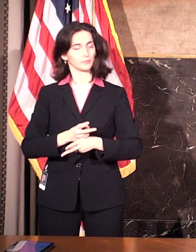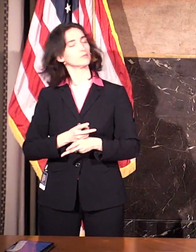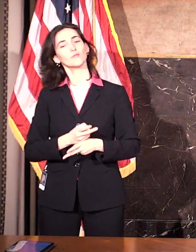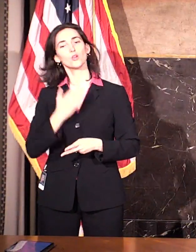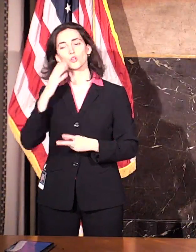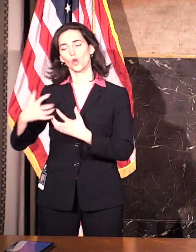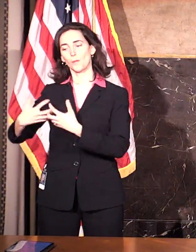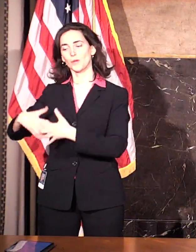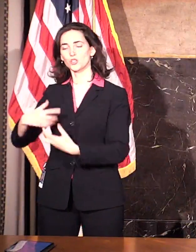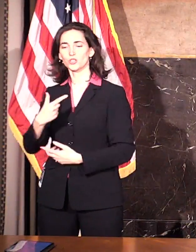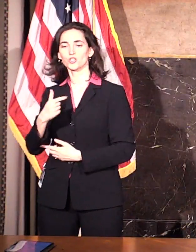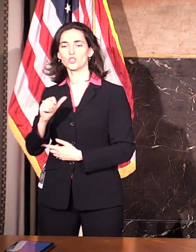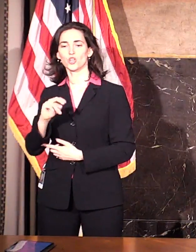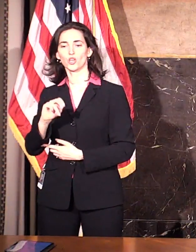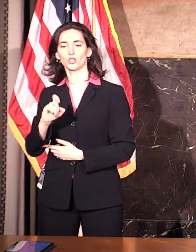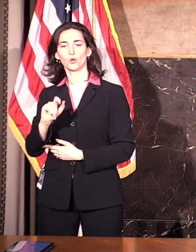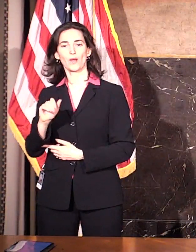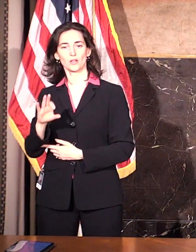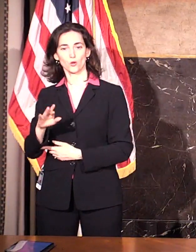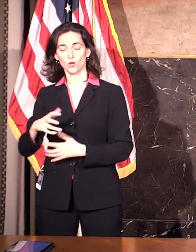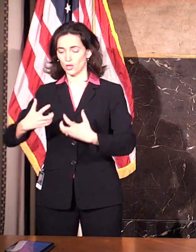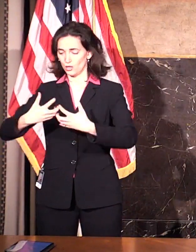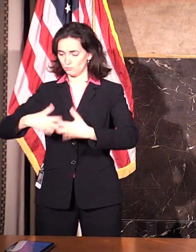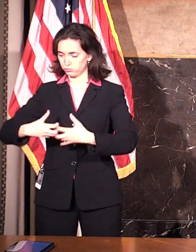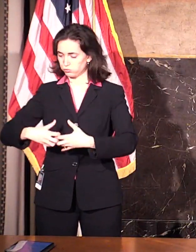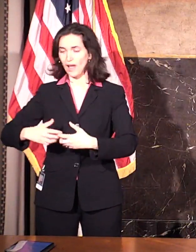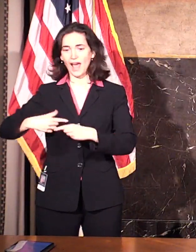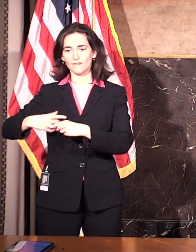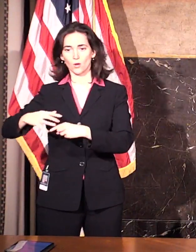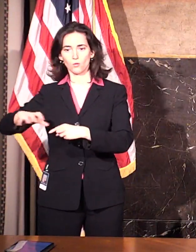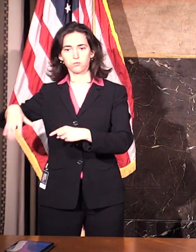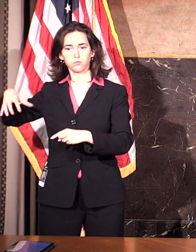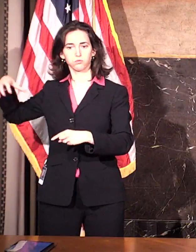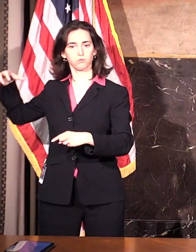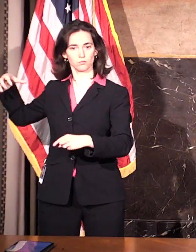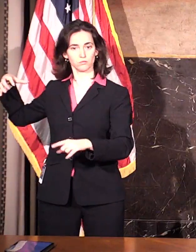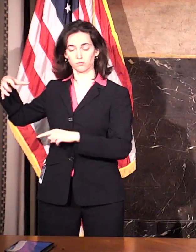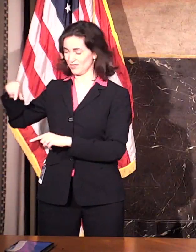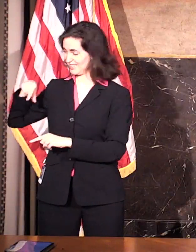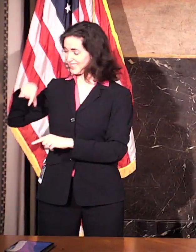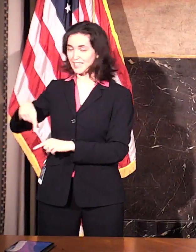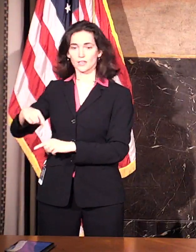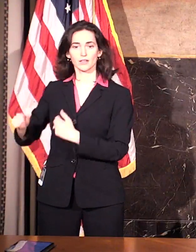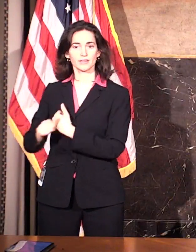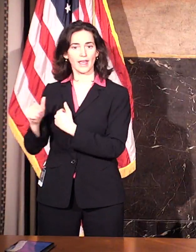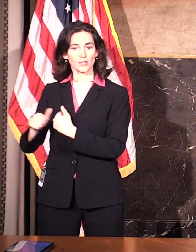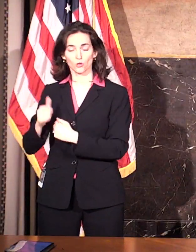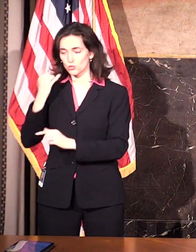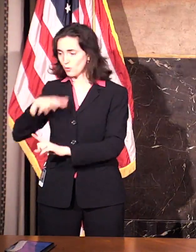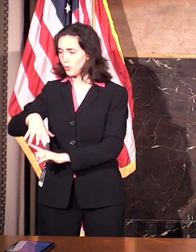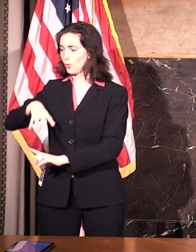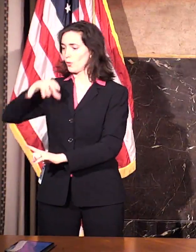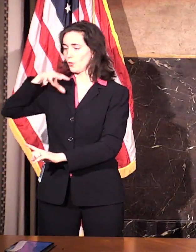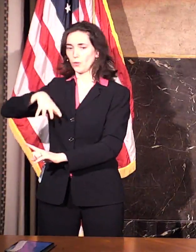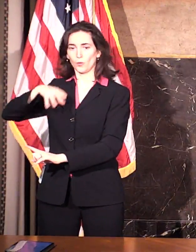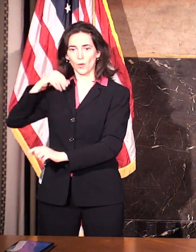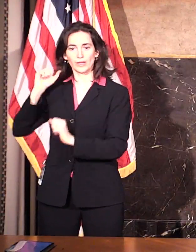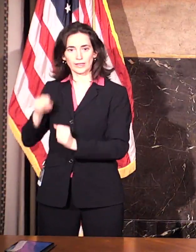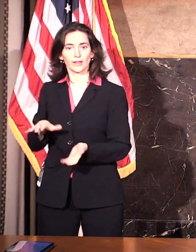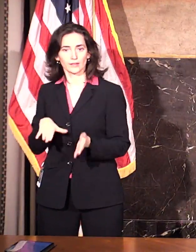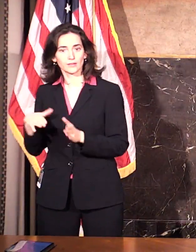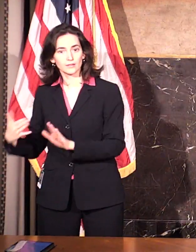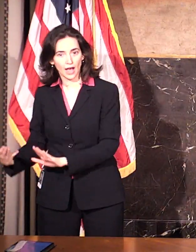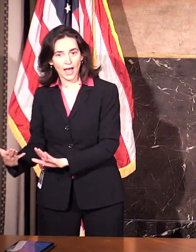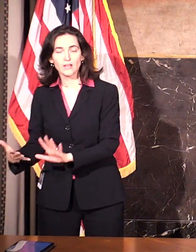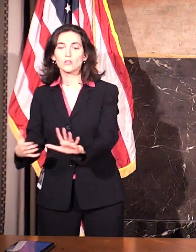generators produce carbon monoxide, which is poisonous and it's lethal if you're not careful. And so please make sure that